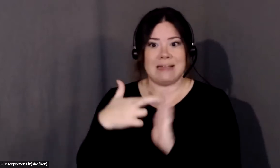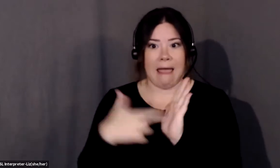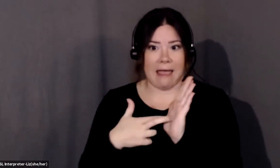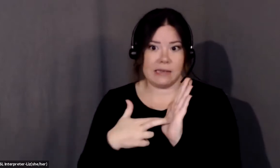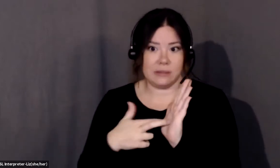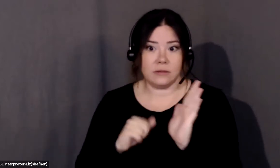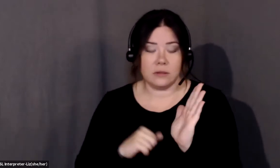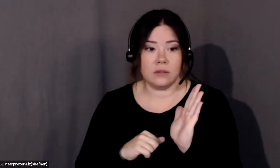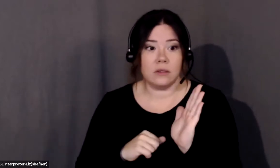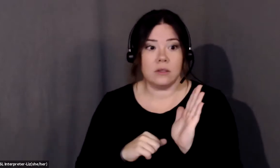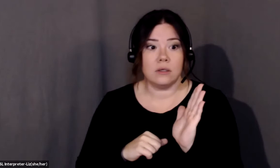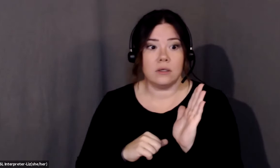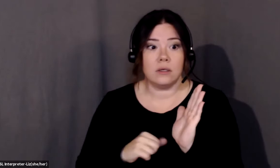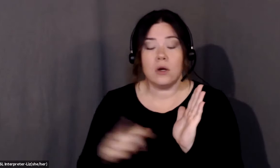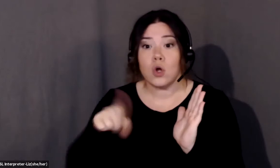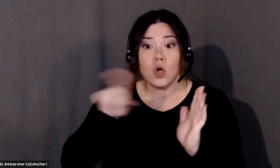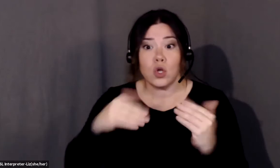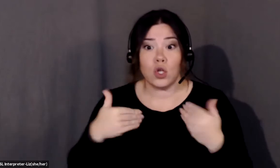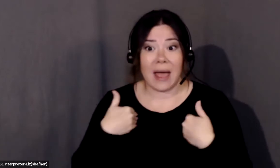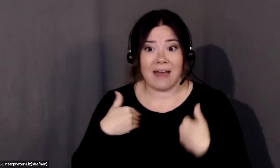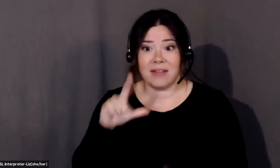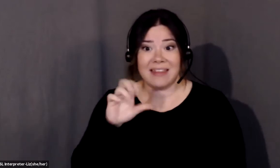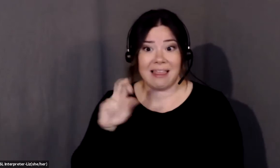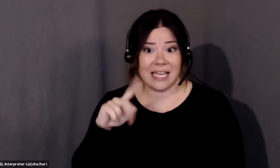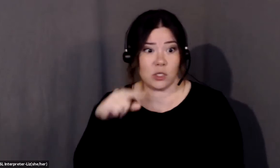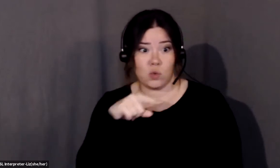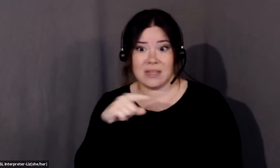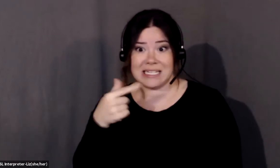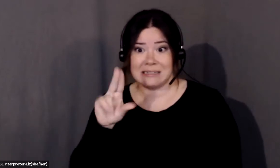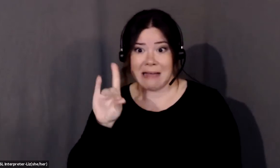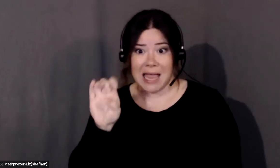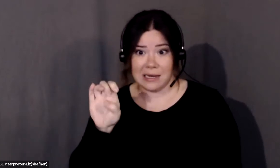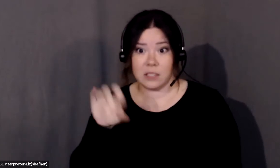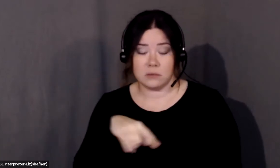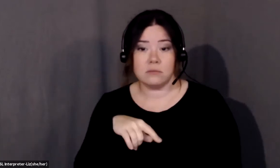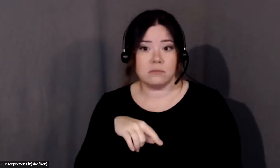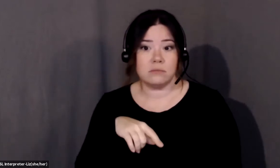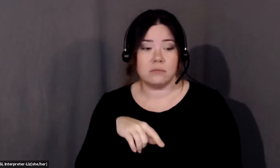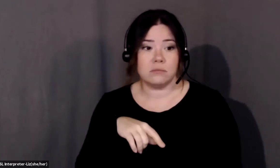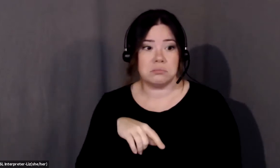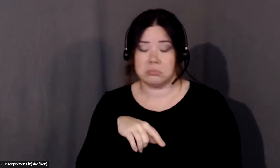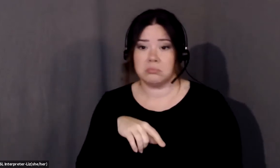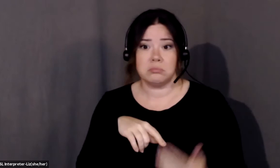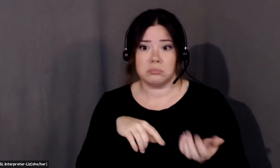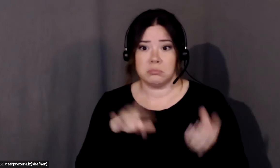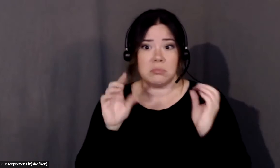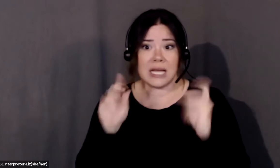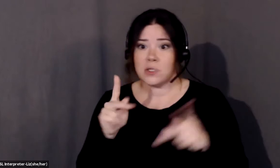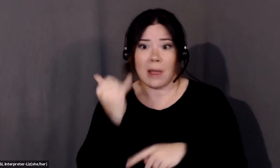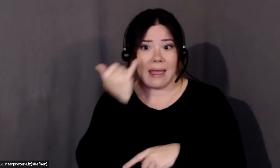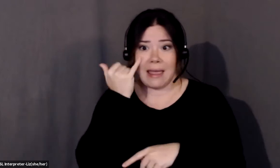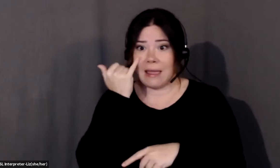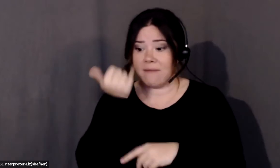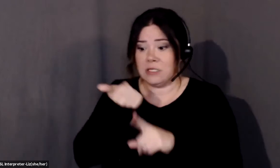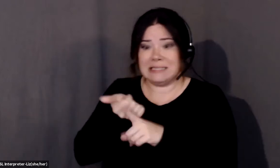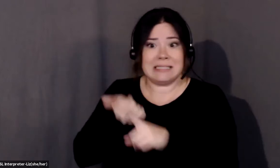You all have the link to this guide. It is perfectly okay if you are